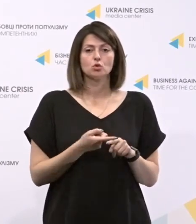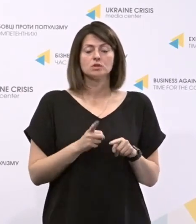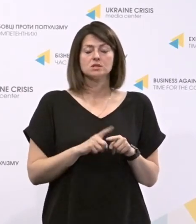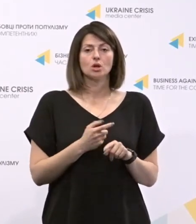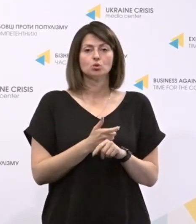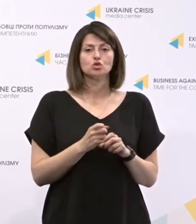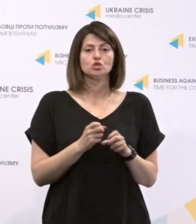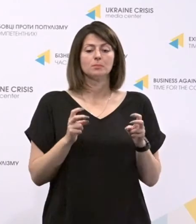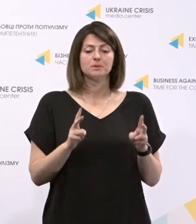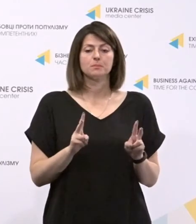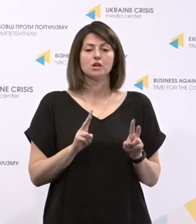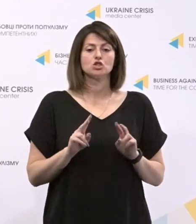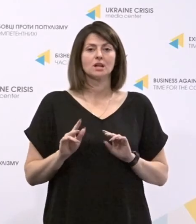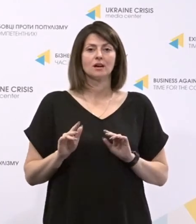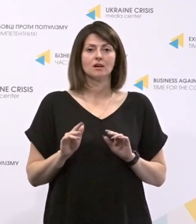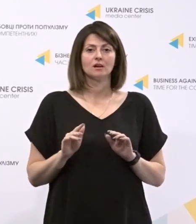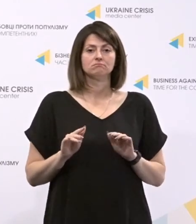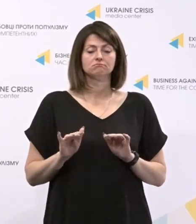the government.